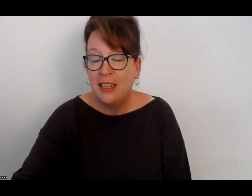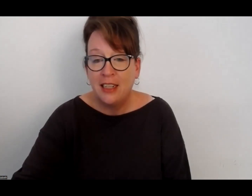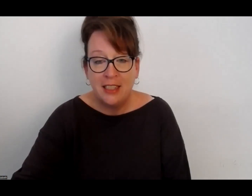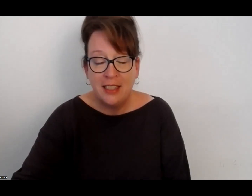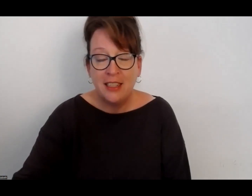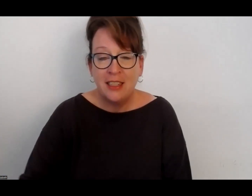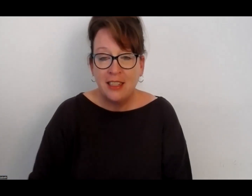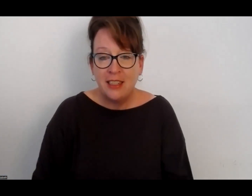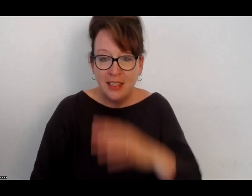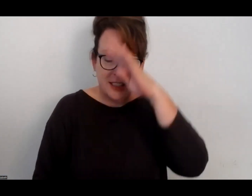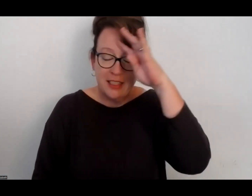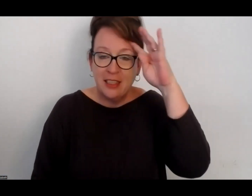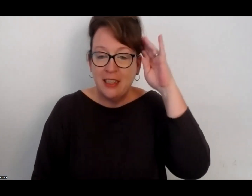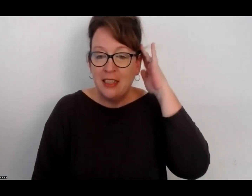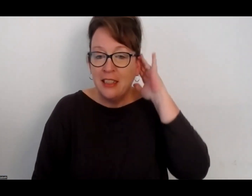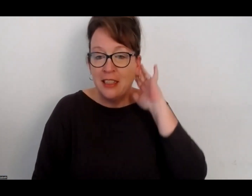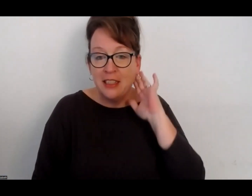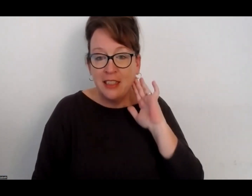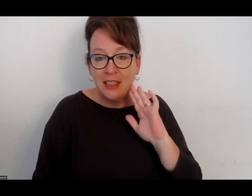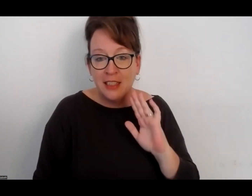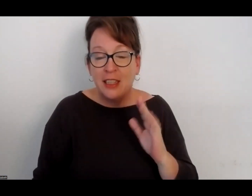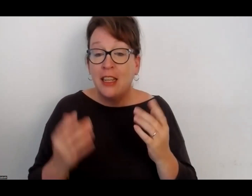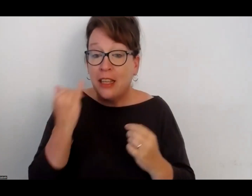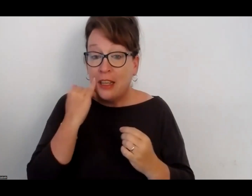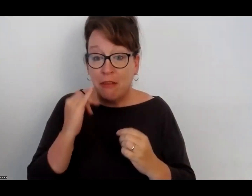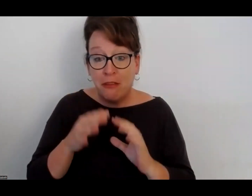And just a reminder to either raise your hand